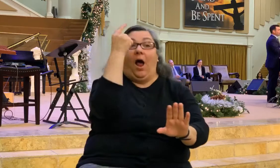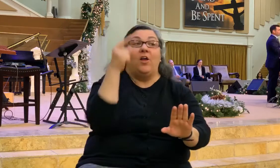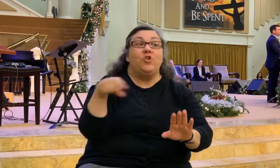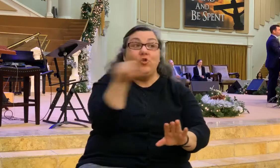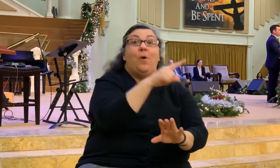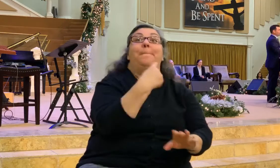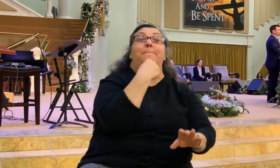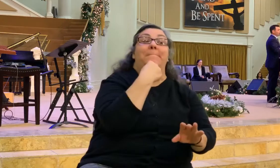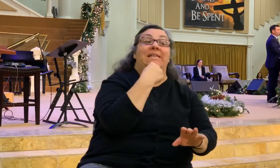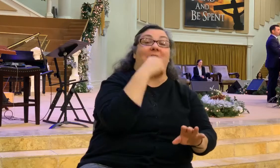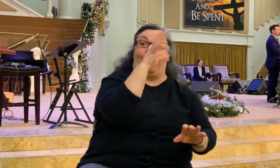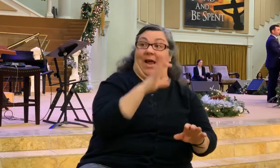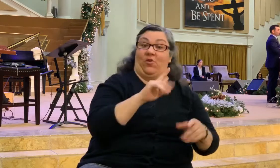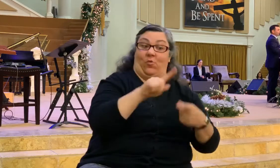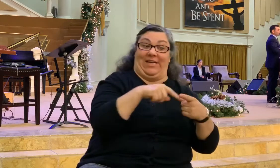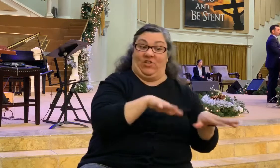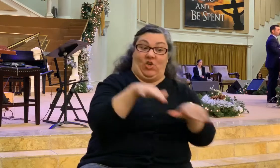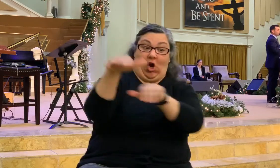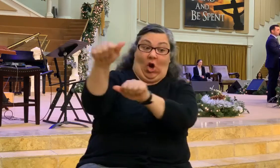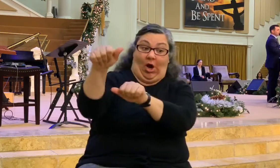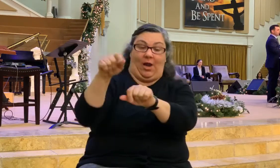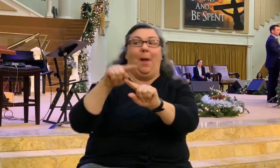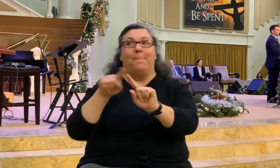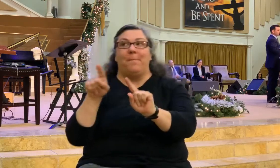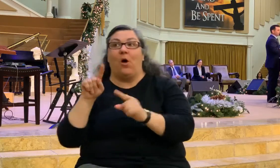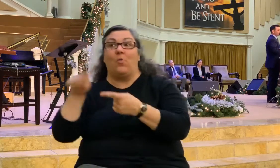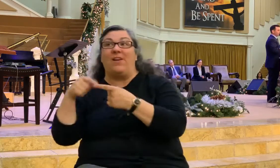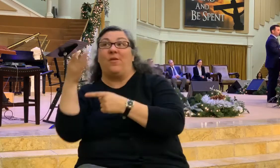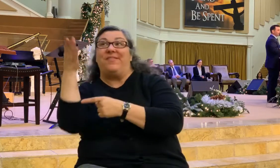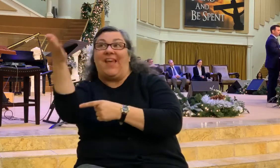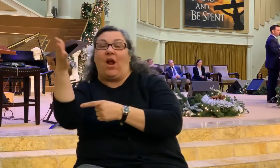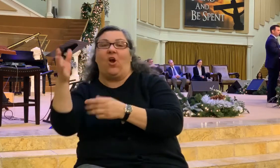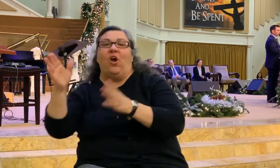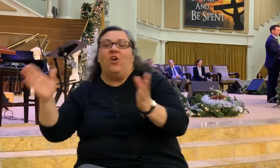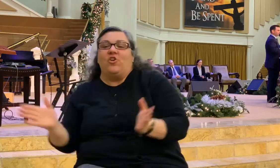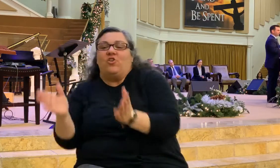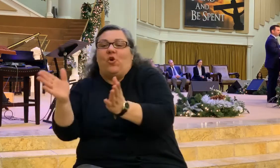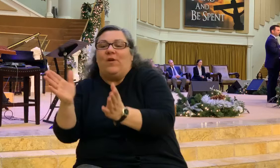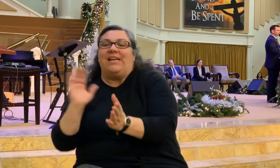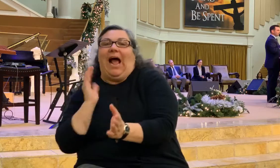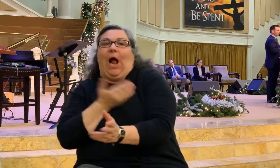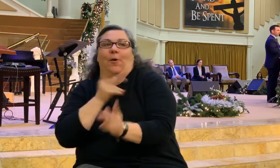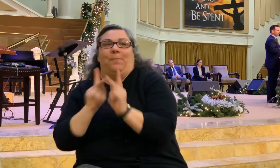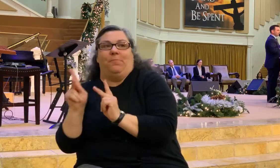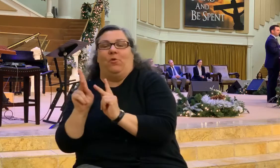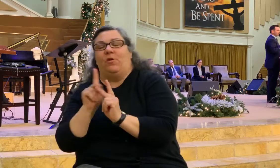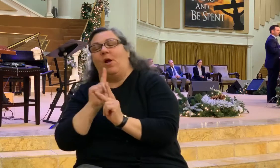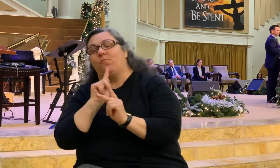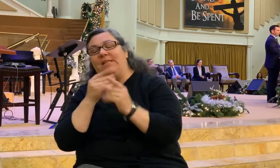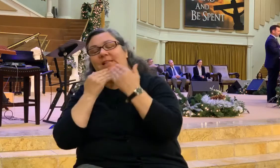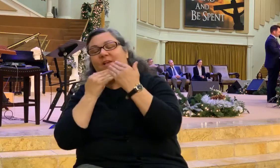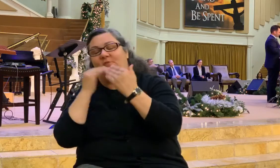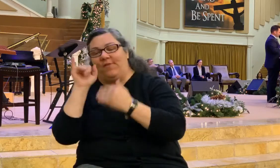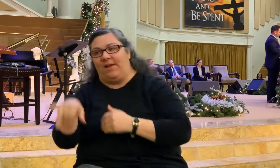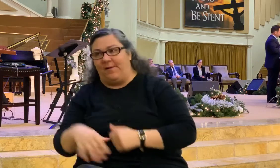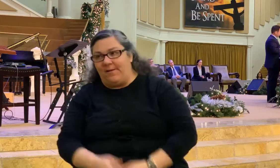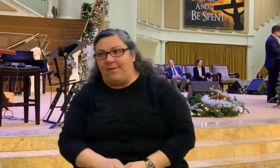strengthening wherever they are. And I'm thankful when they're in Honduras, strengthening our people. Amen.